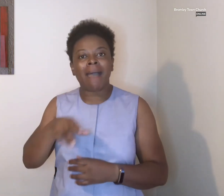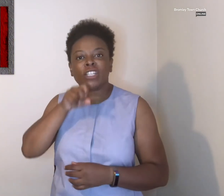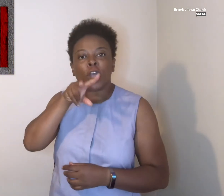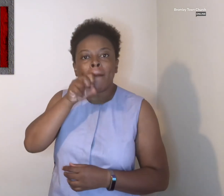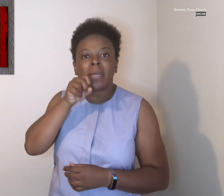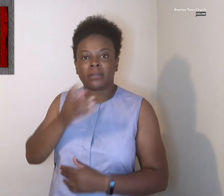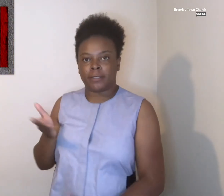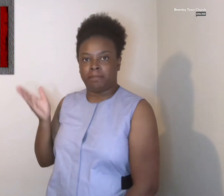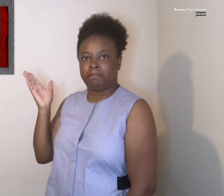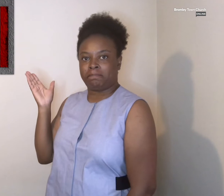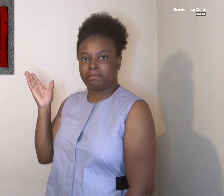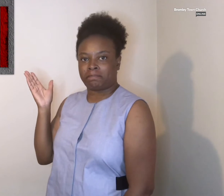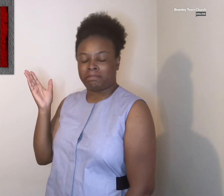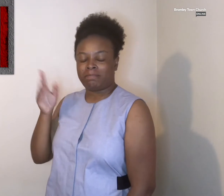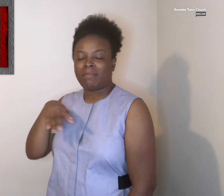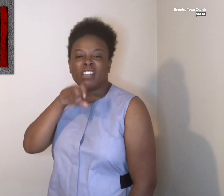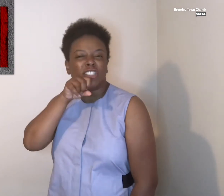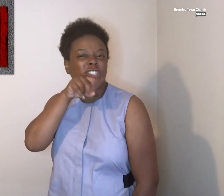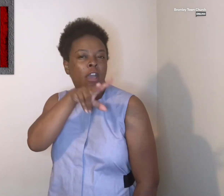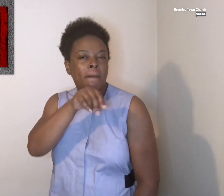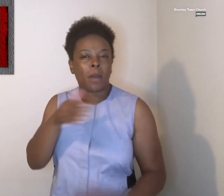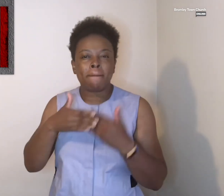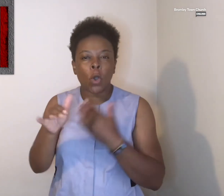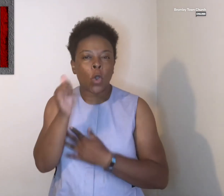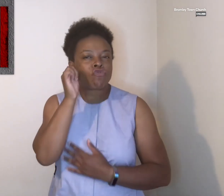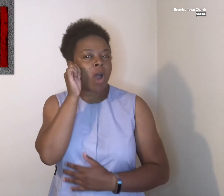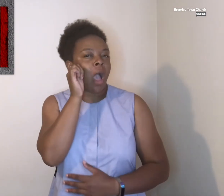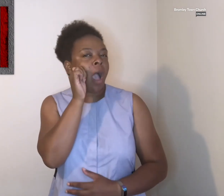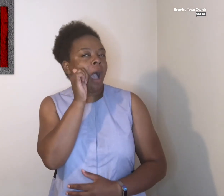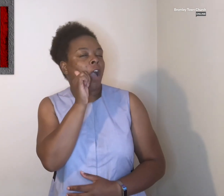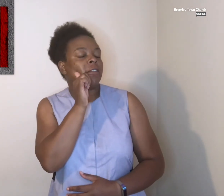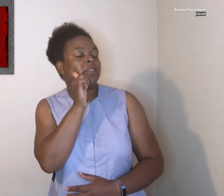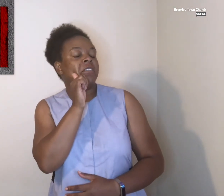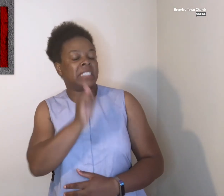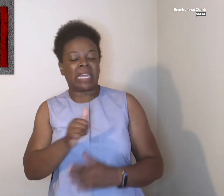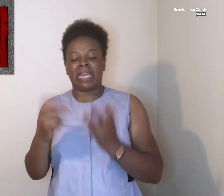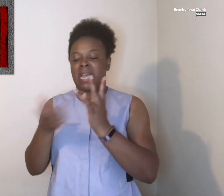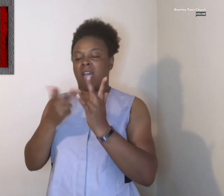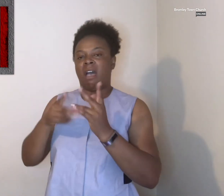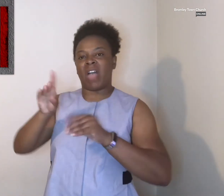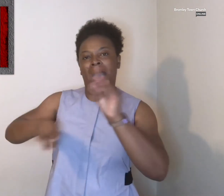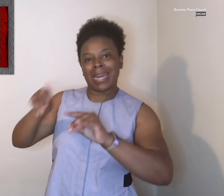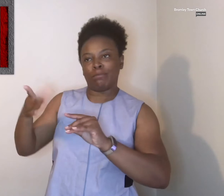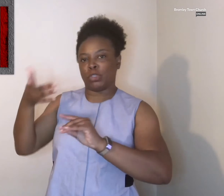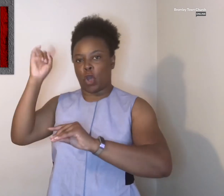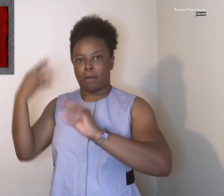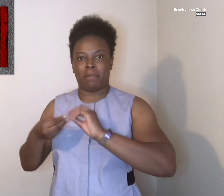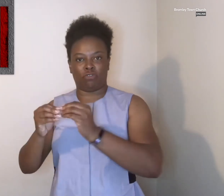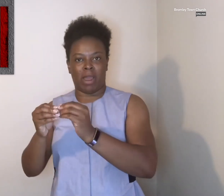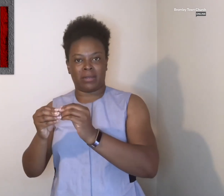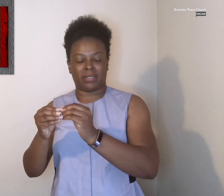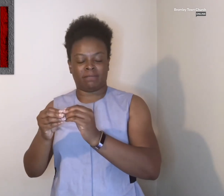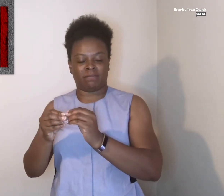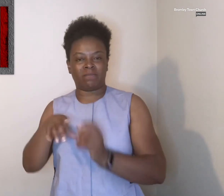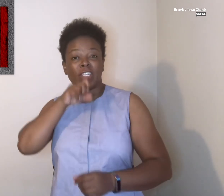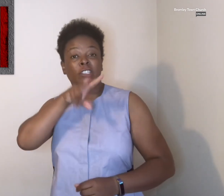the serpent was more crafty than any of the wild animals the Lord God had made. He said to the woman, "Did God